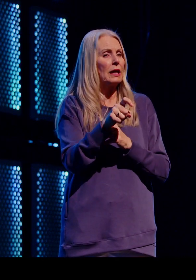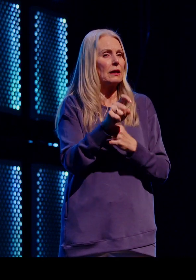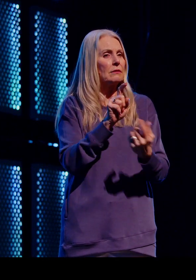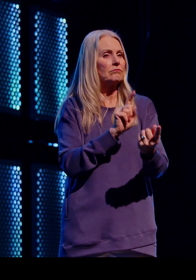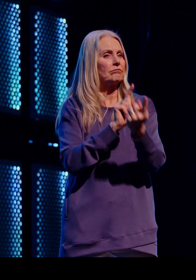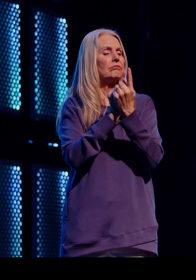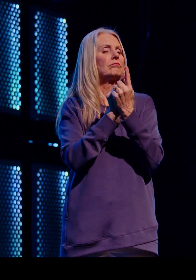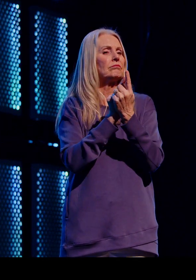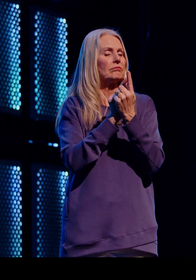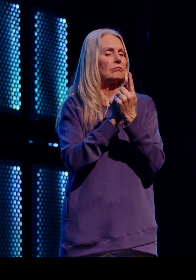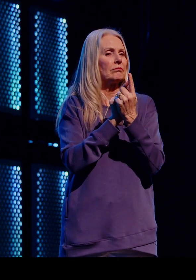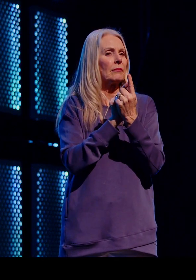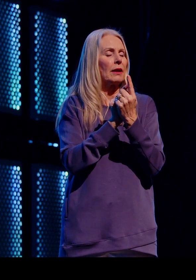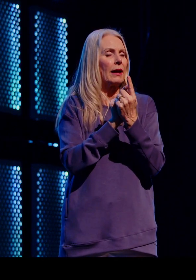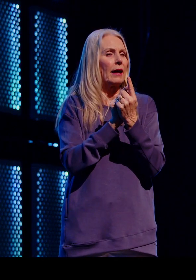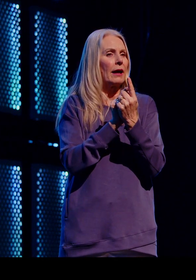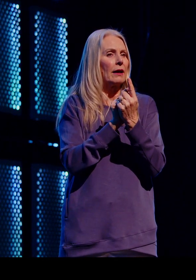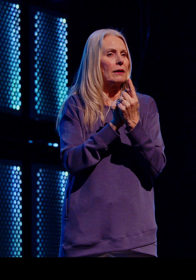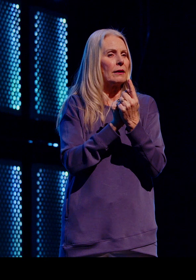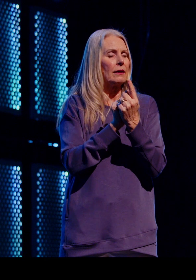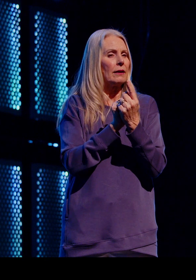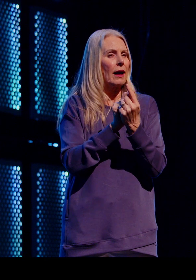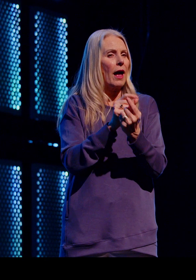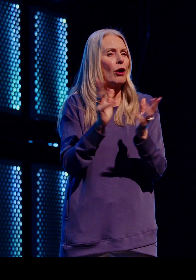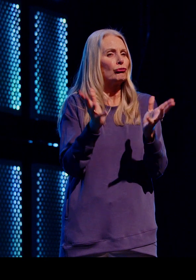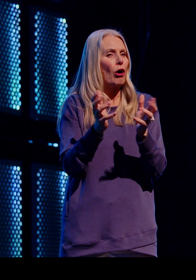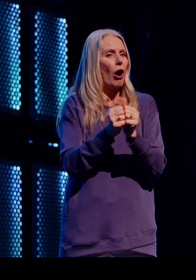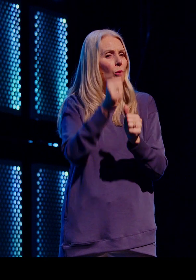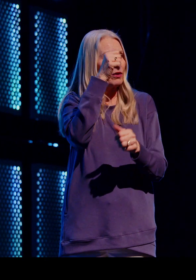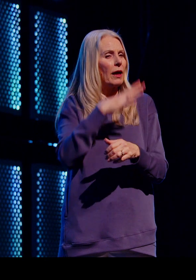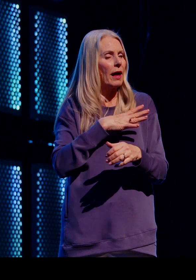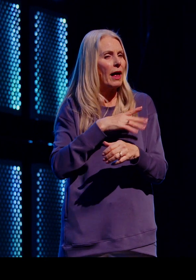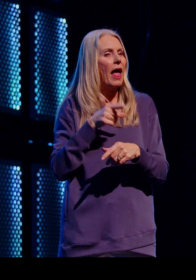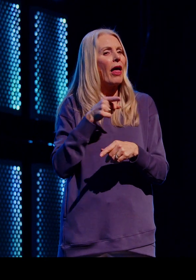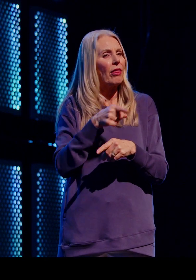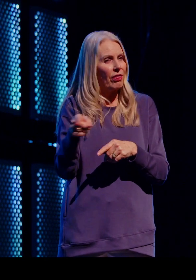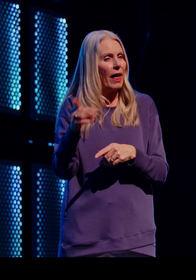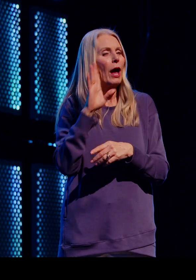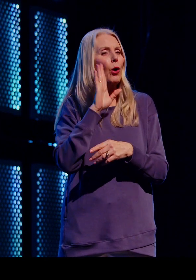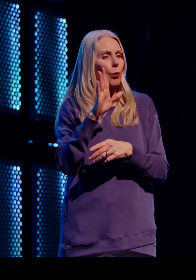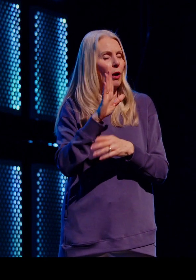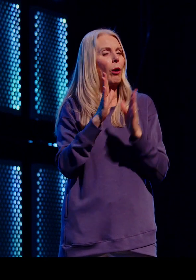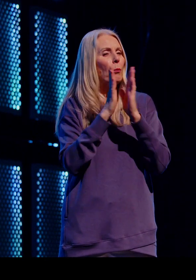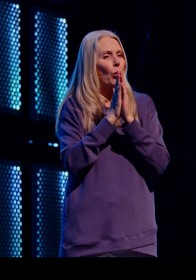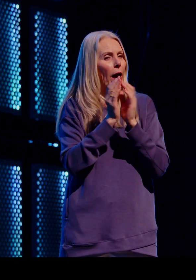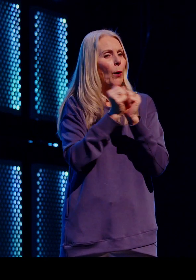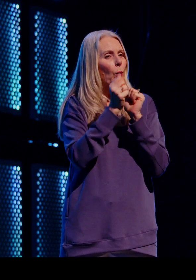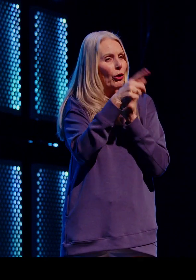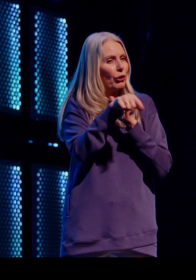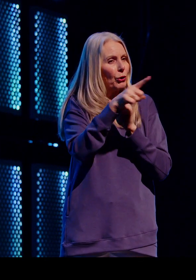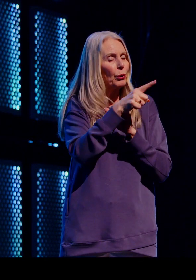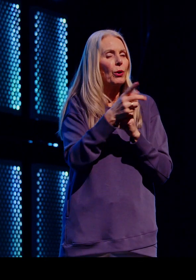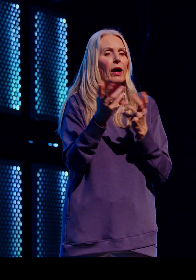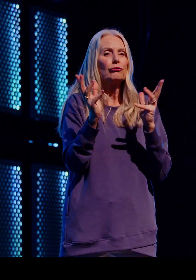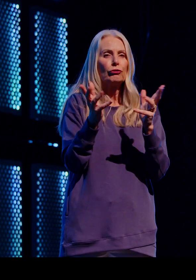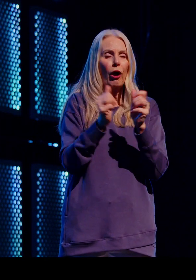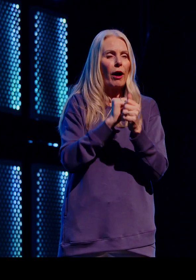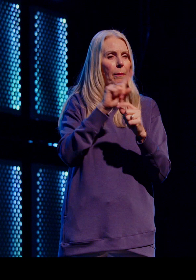go to one of these guys. And they can point you right to Jesus and pray with you.